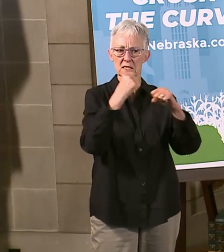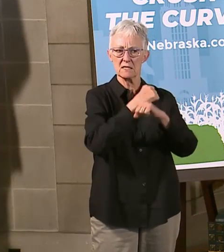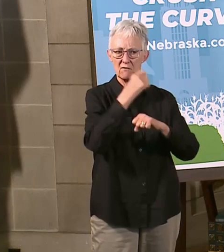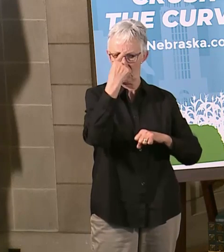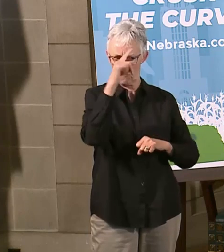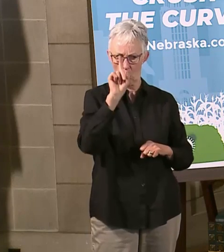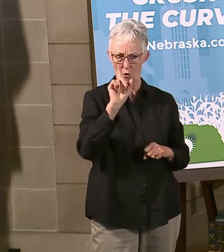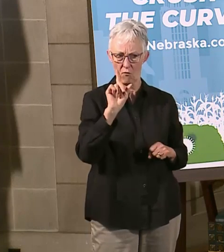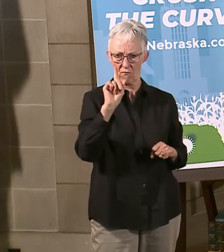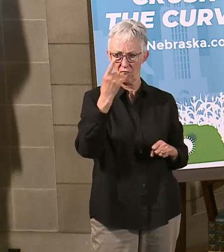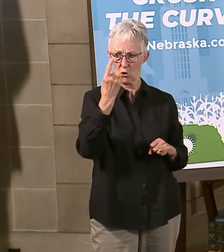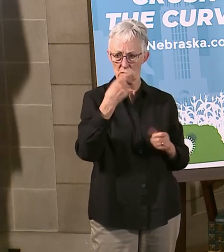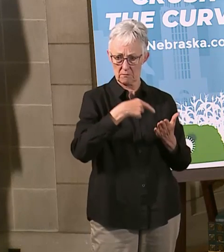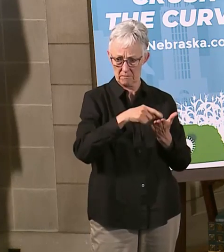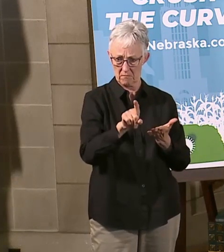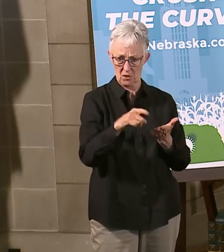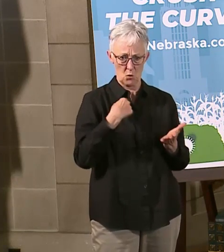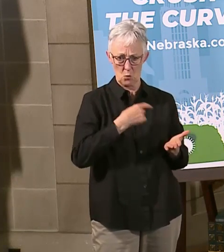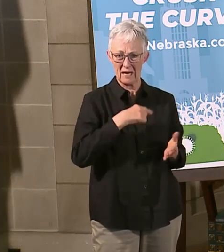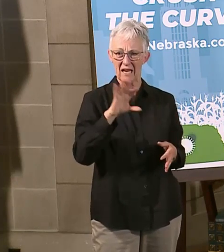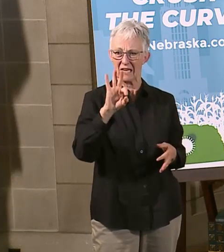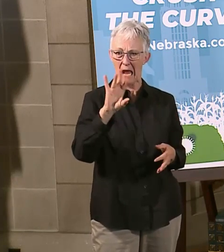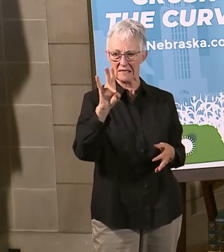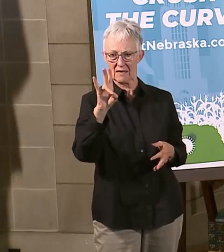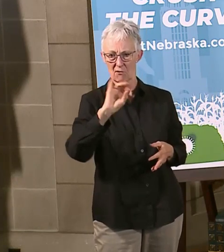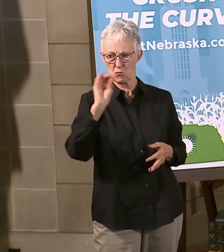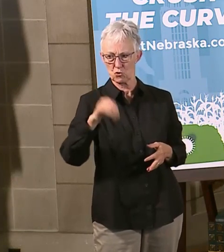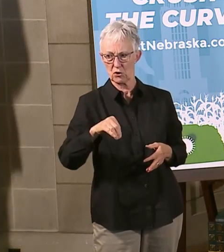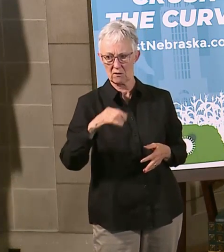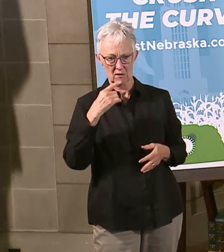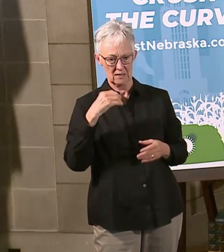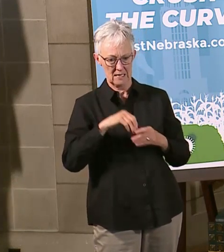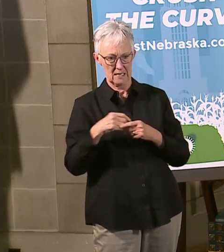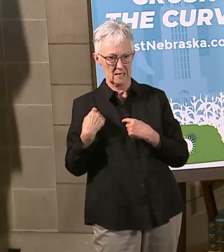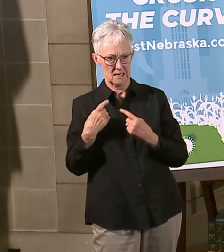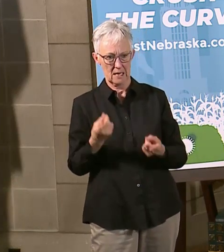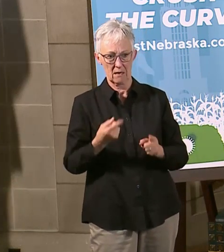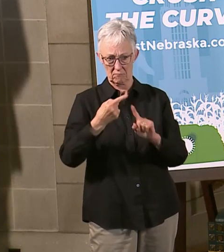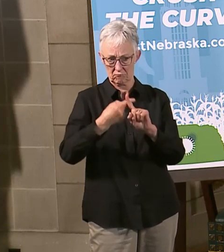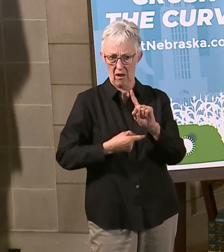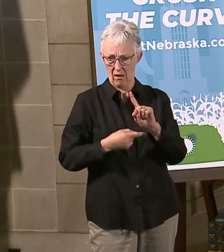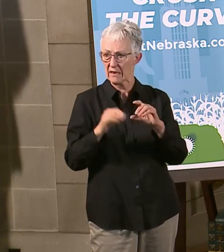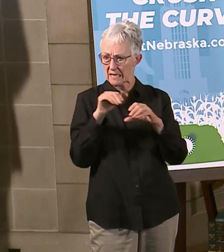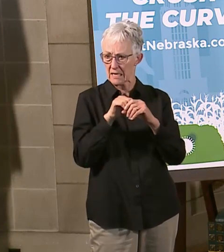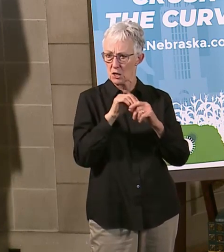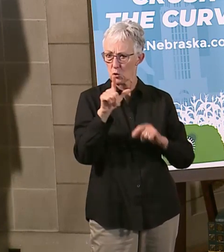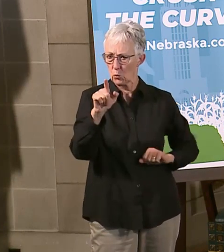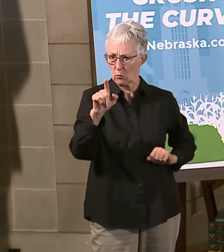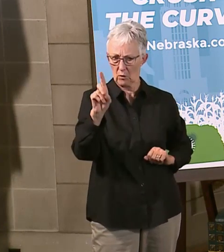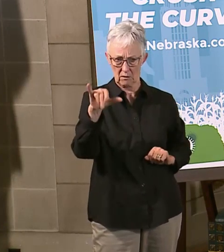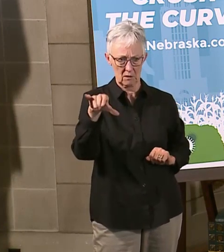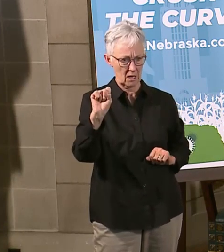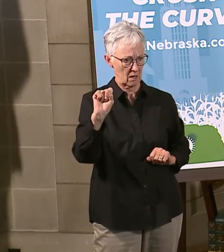been at 97% for the last month for payment within those first 21 days. That